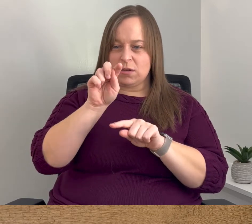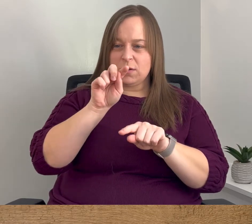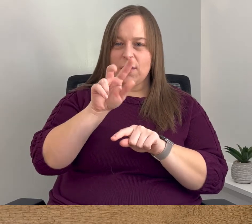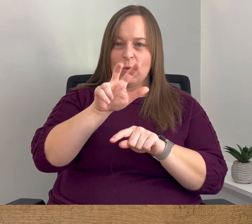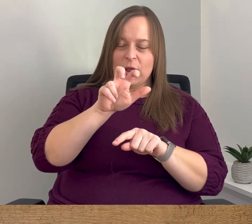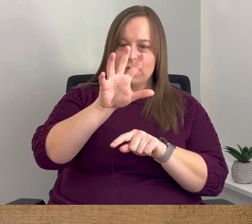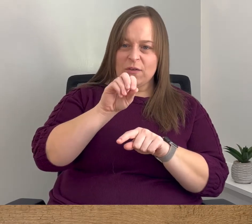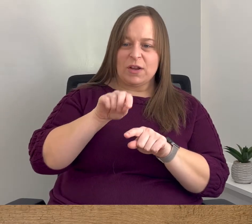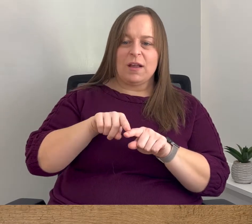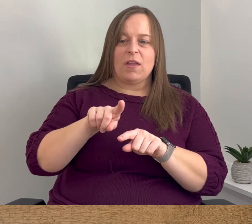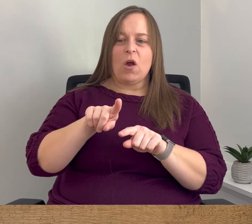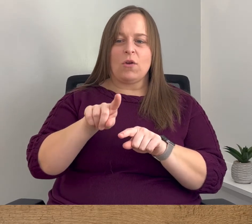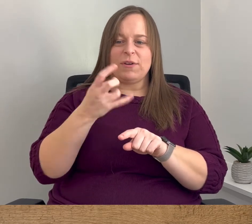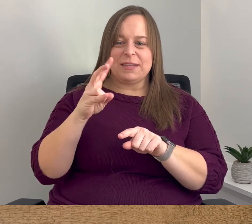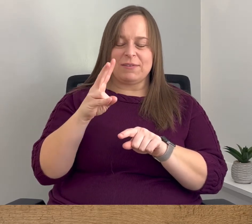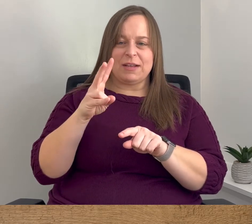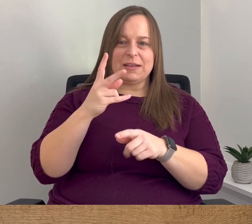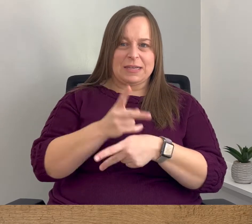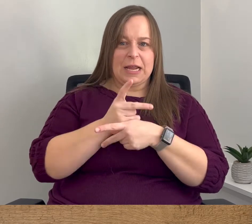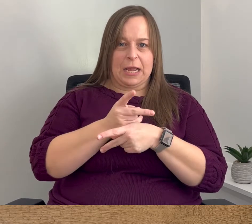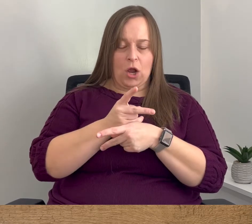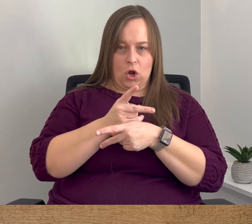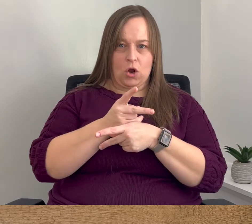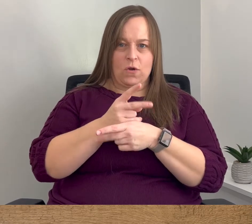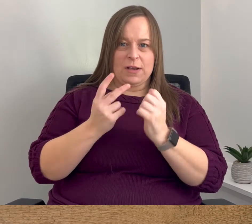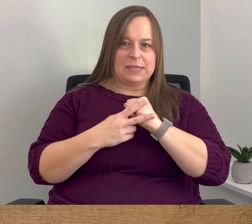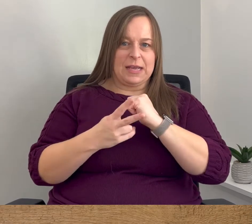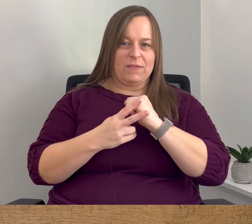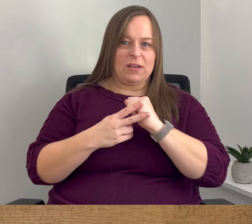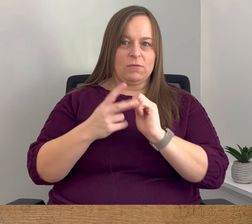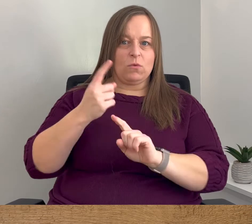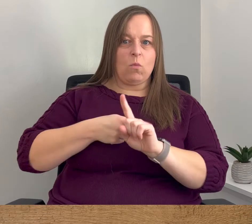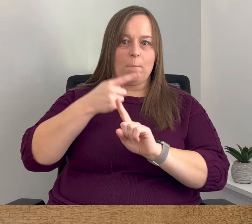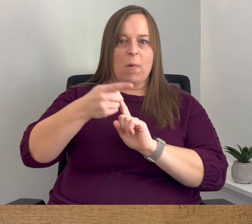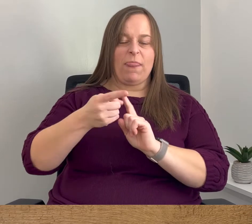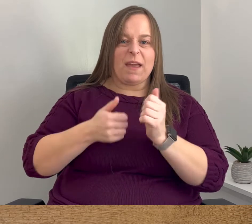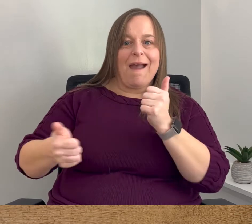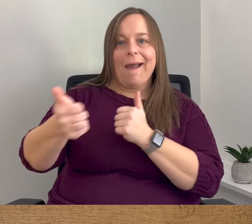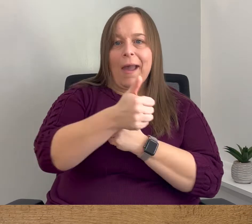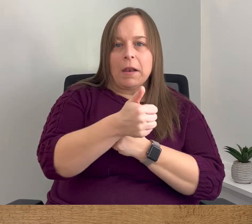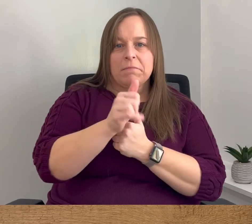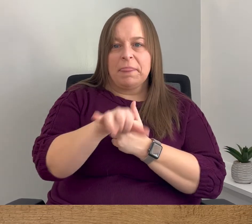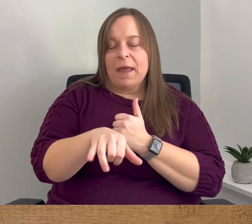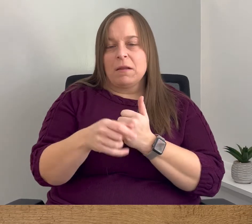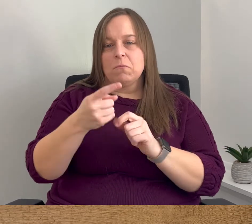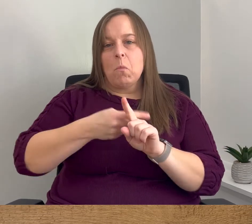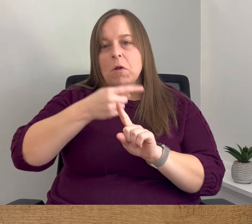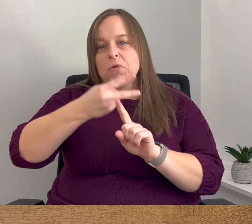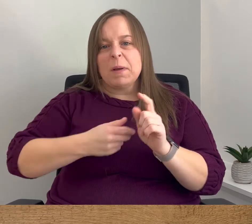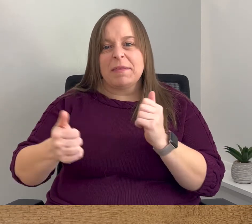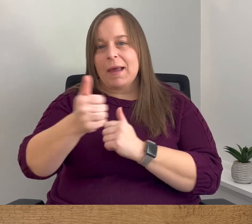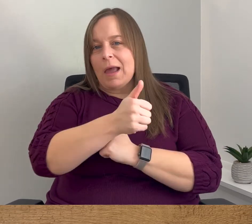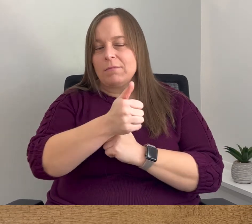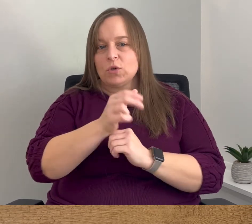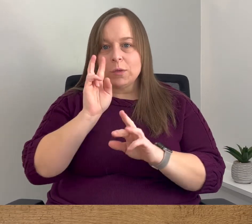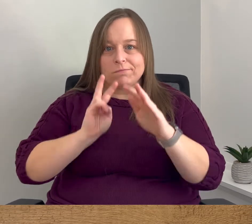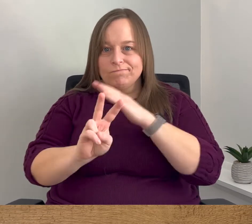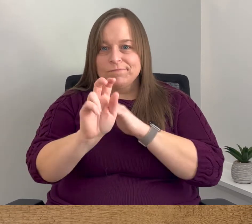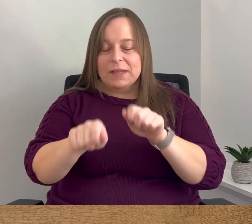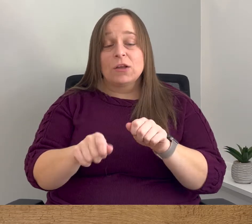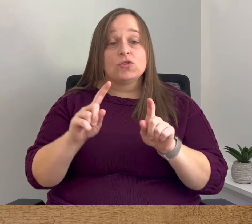different spots here, $350 and then $117 into daycare savings. I kind of just like to stay ahead of that a month or two